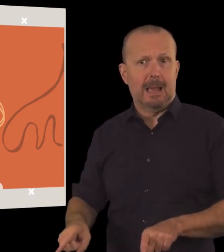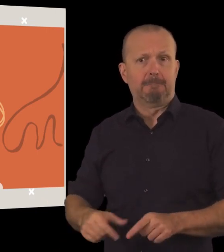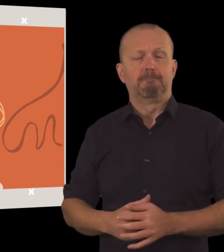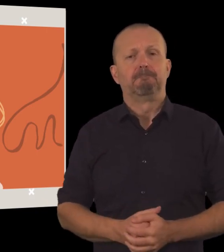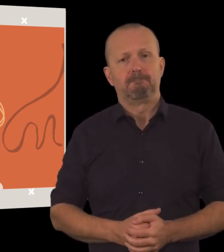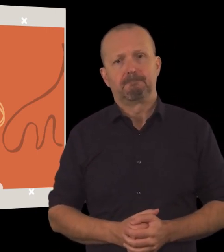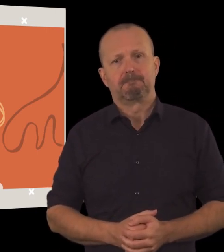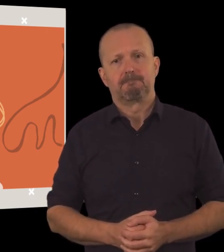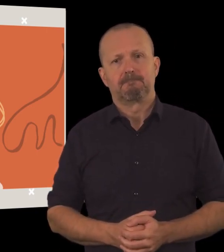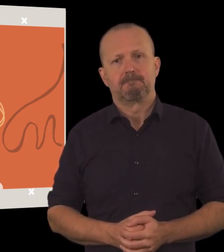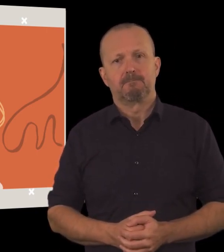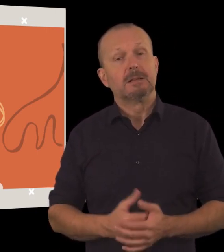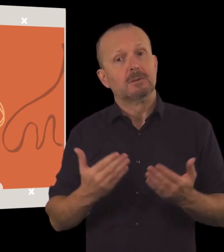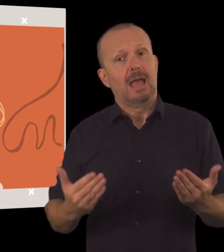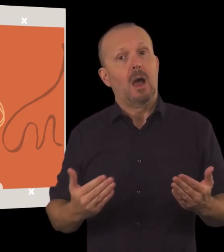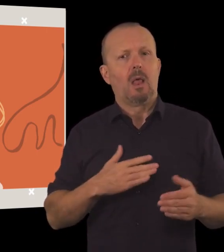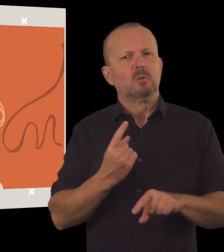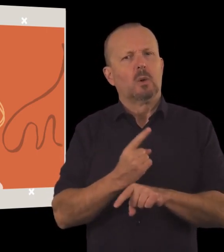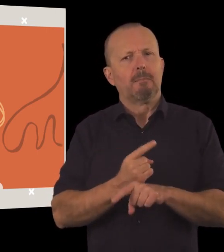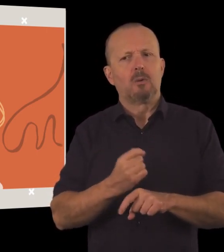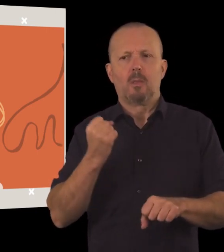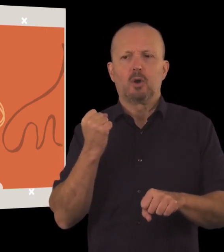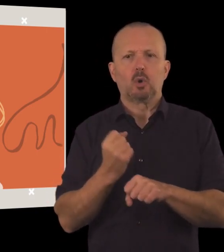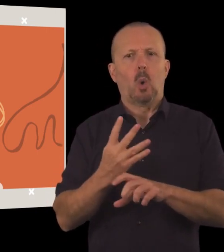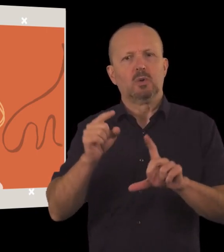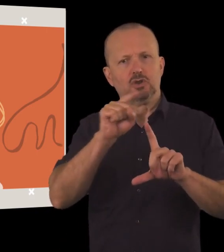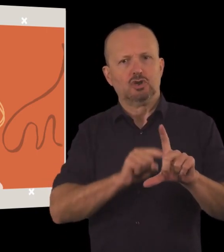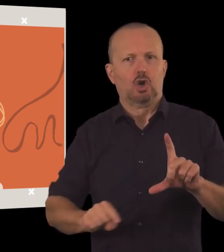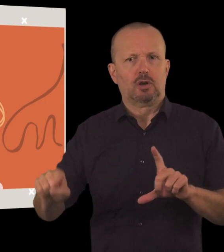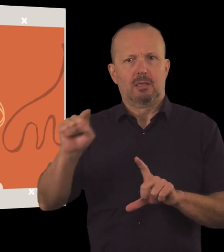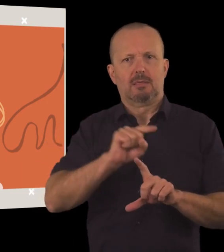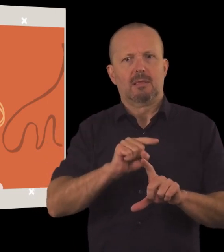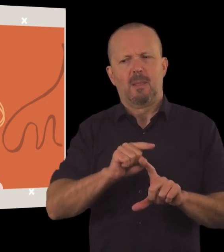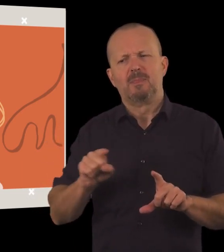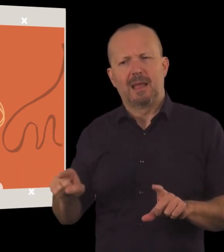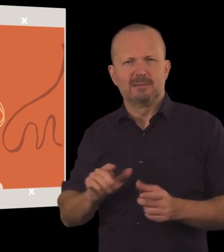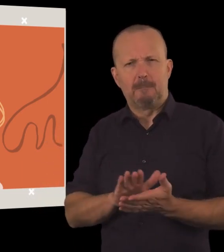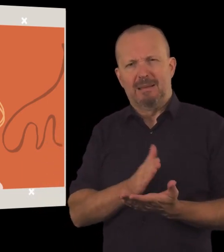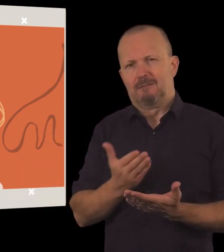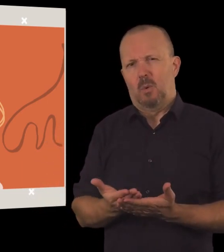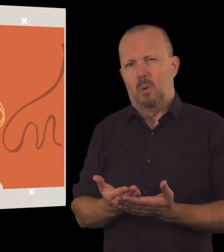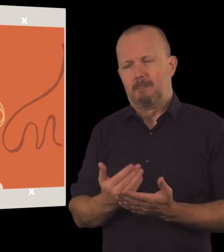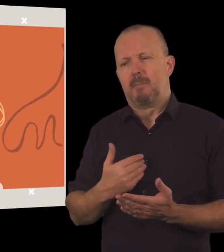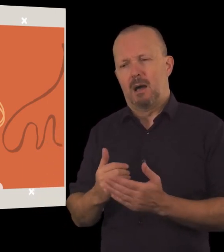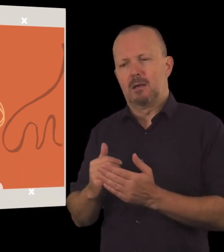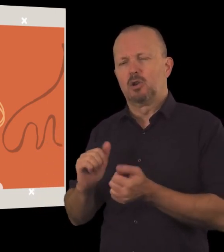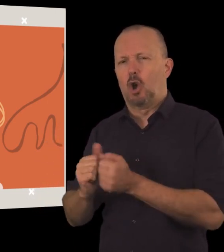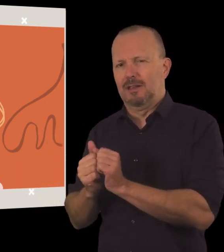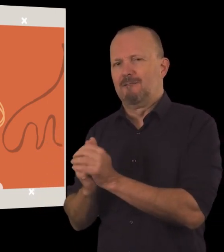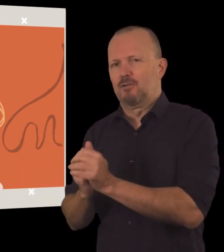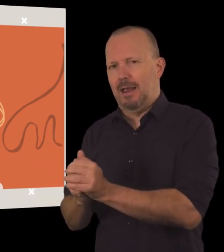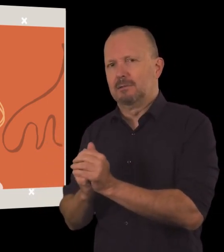circle. The golden circle is one of the positives in my role, and it's something that has kept me safe in my art